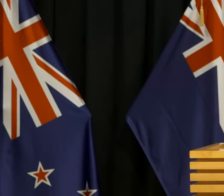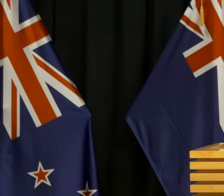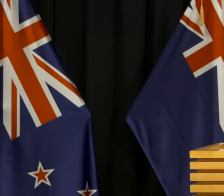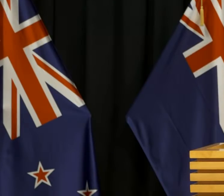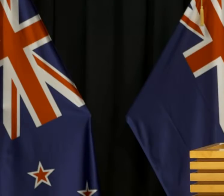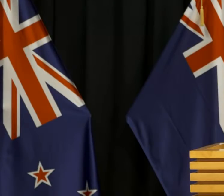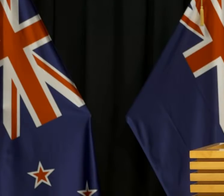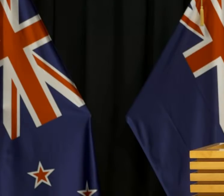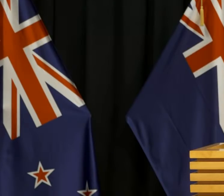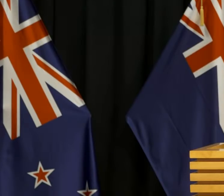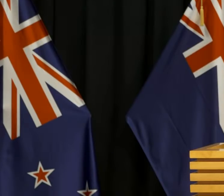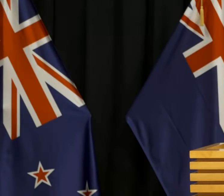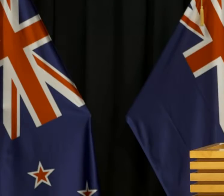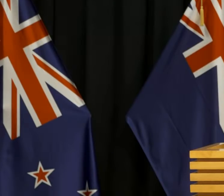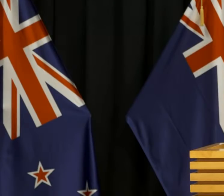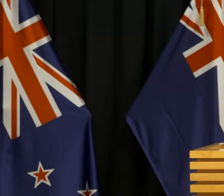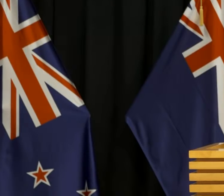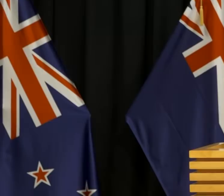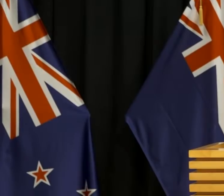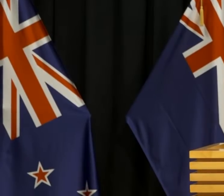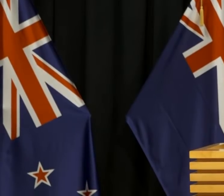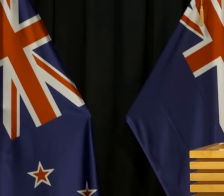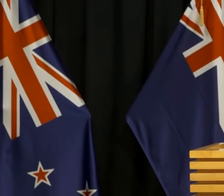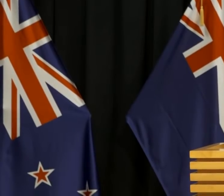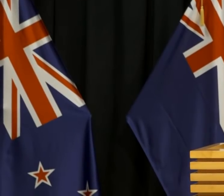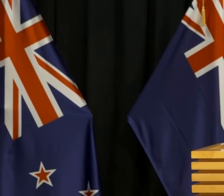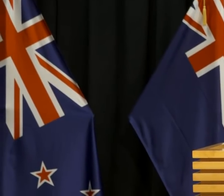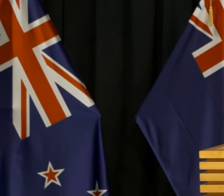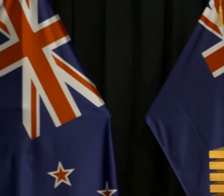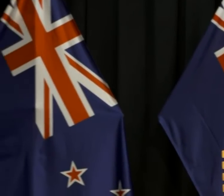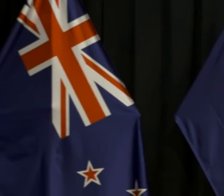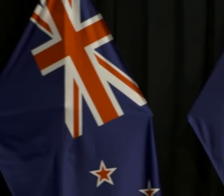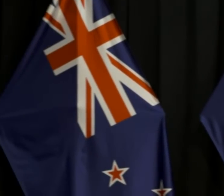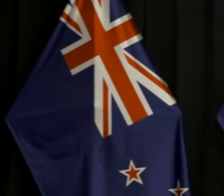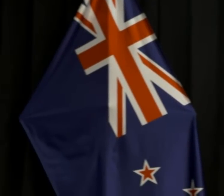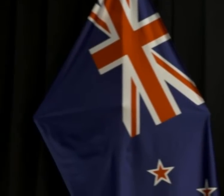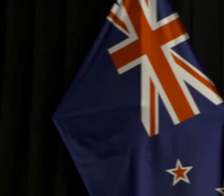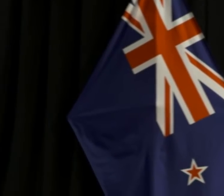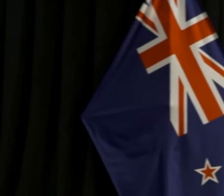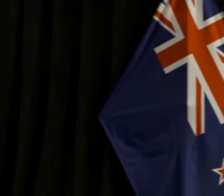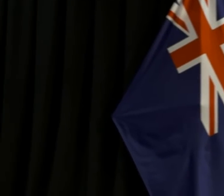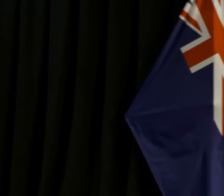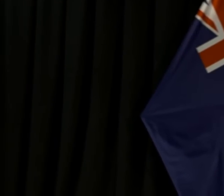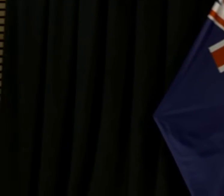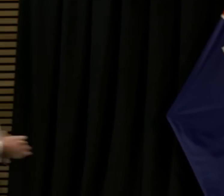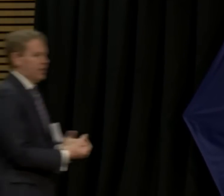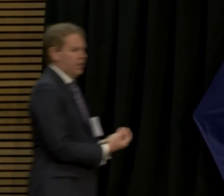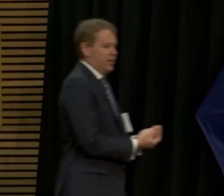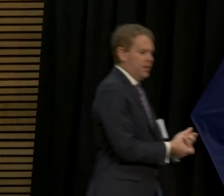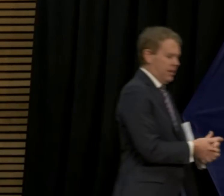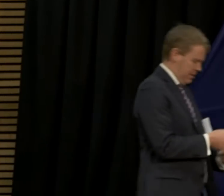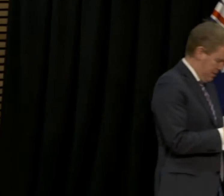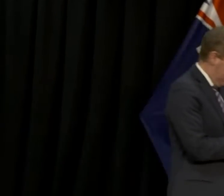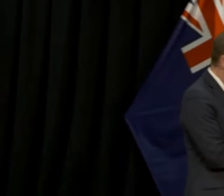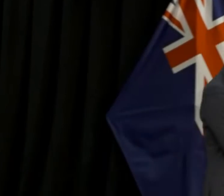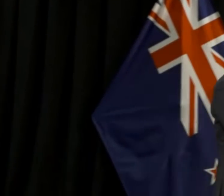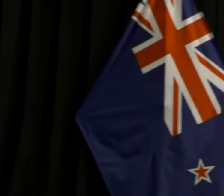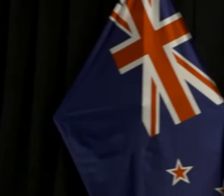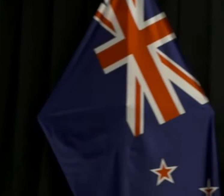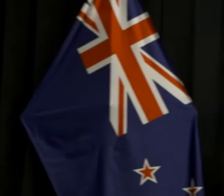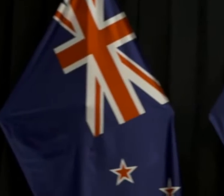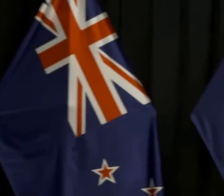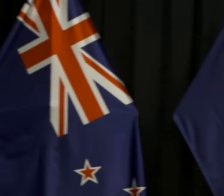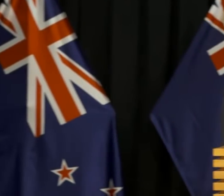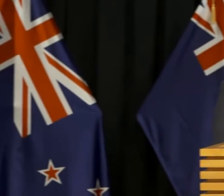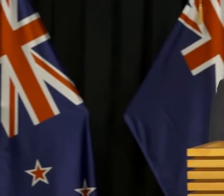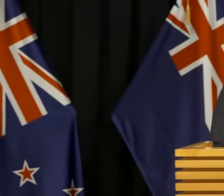infected. The government's finances are still deeply in deficit but are tracking better than forecast. Official figures show a